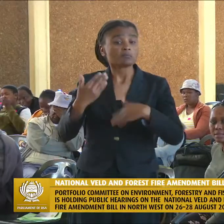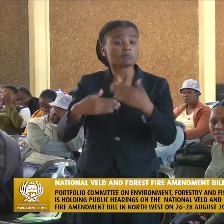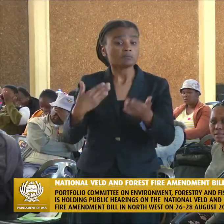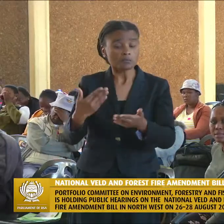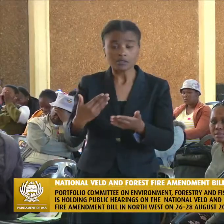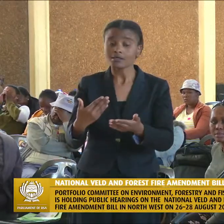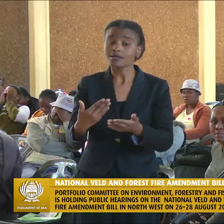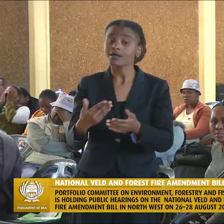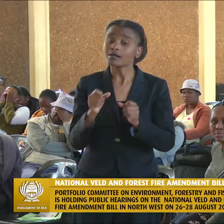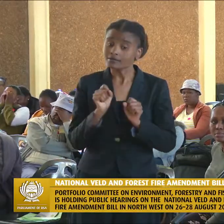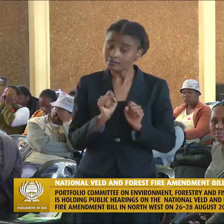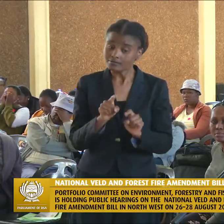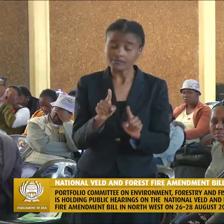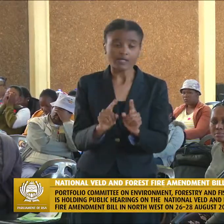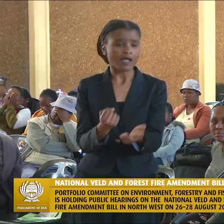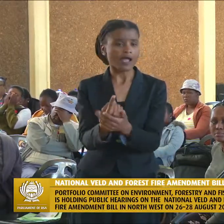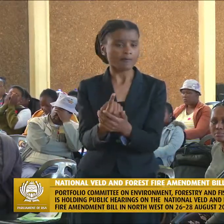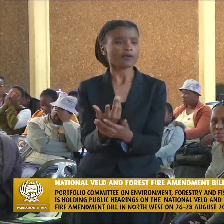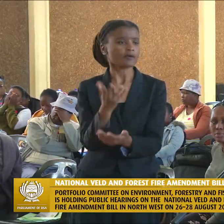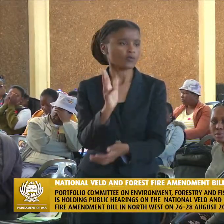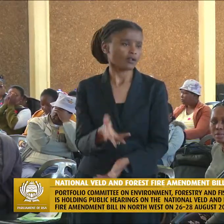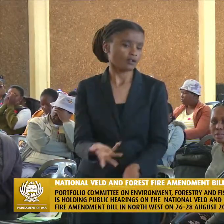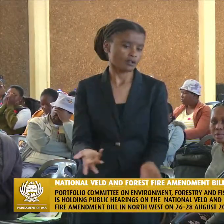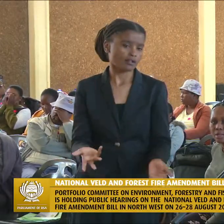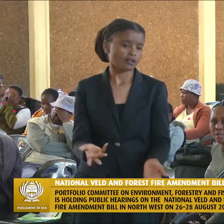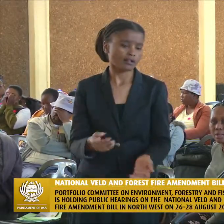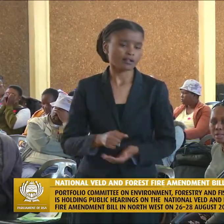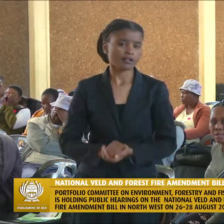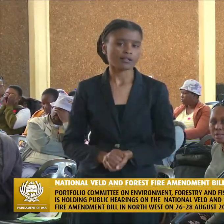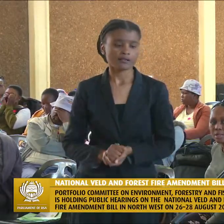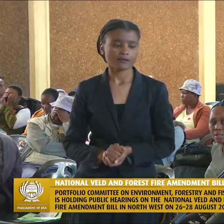looking for something from that farm